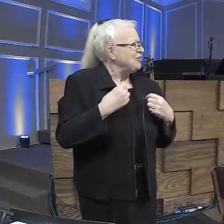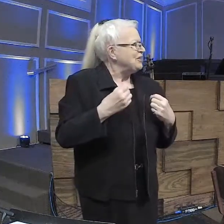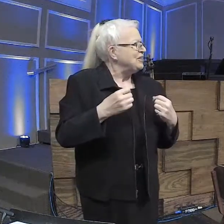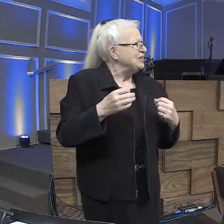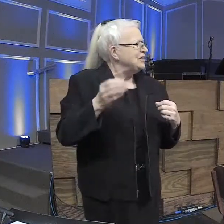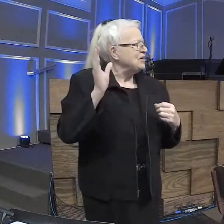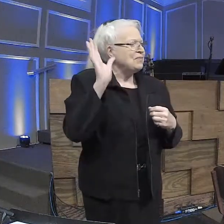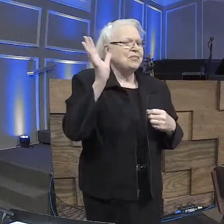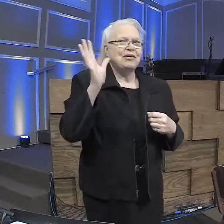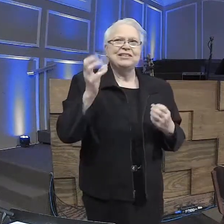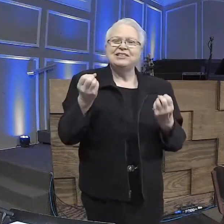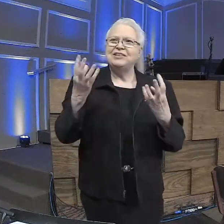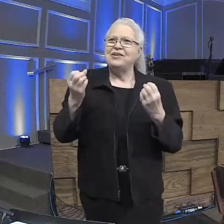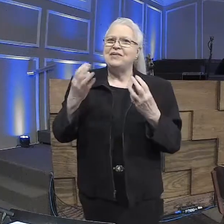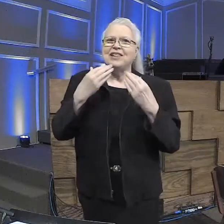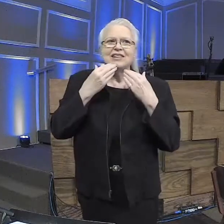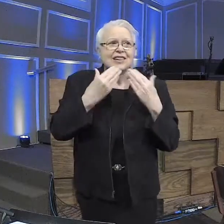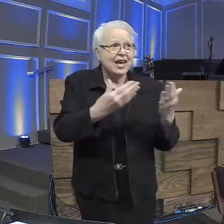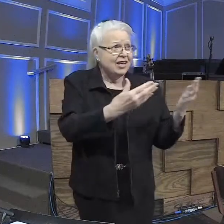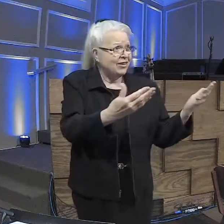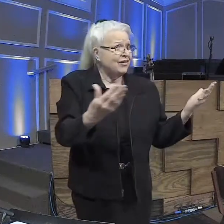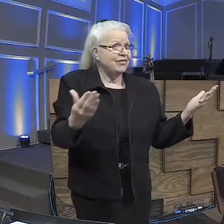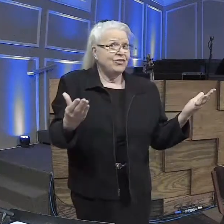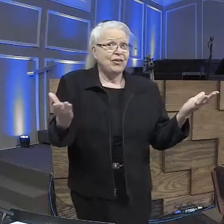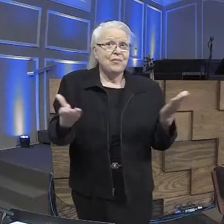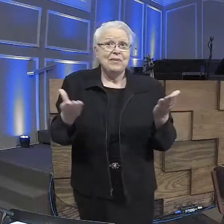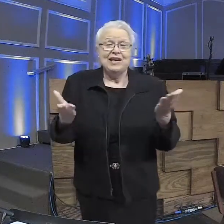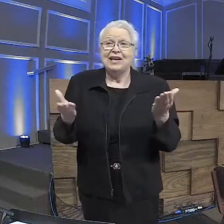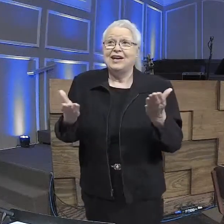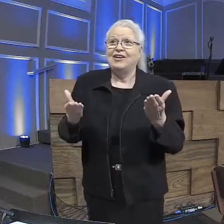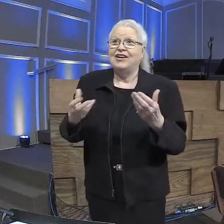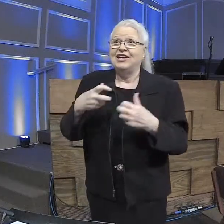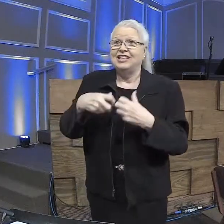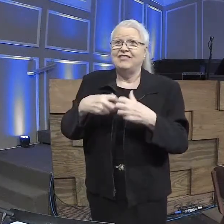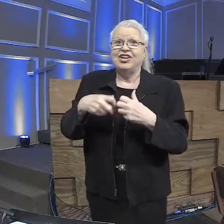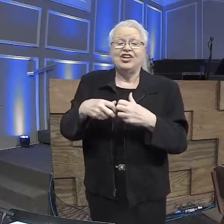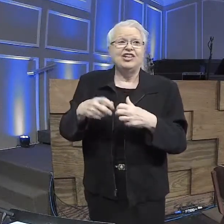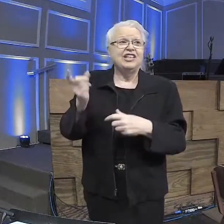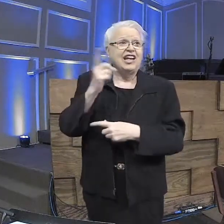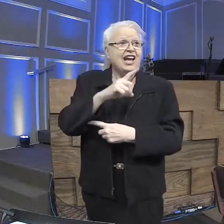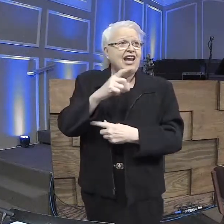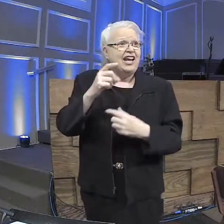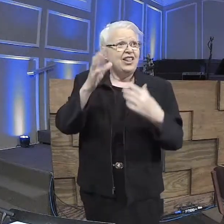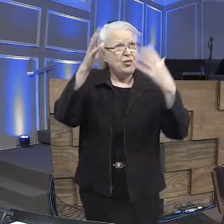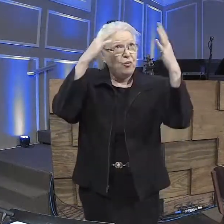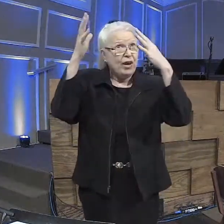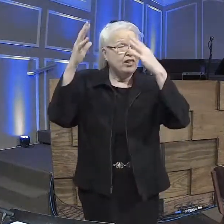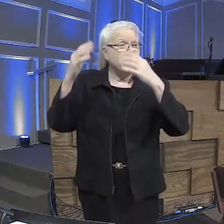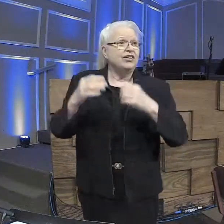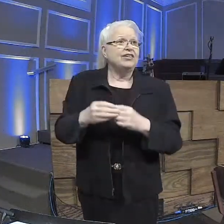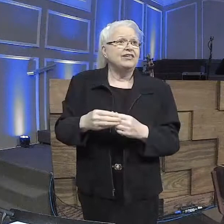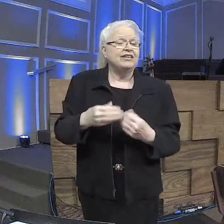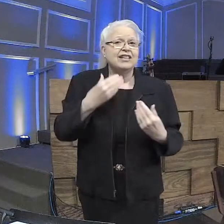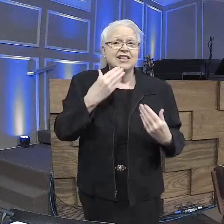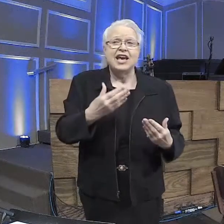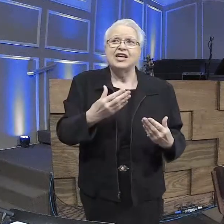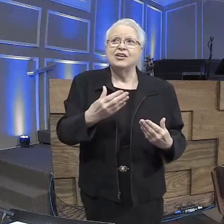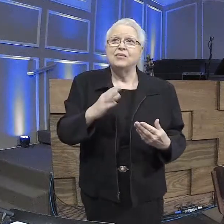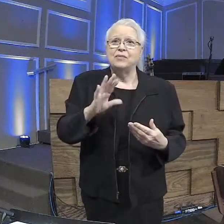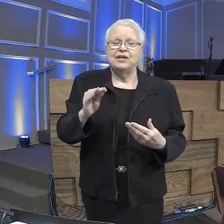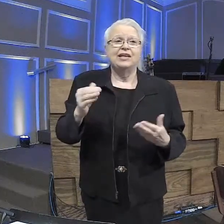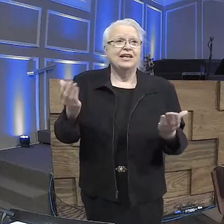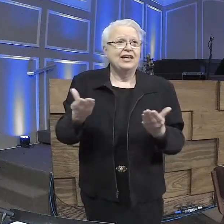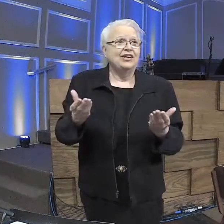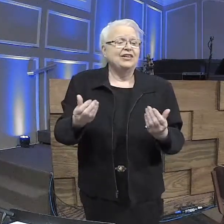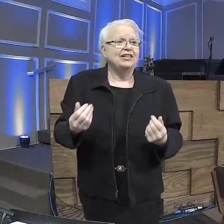so many, and thank you for being here. It's been a difficult day, weather-wise and all, and thank you for being a part of our service